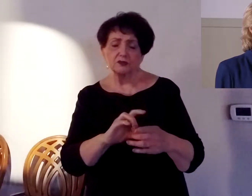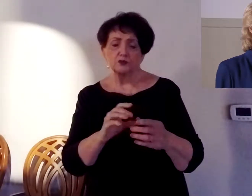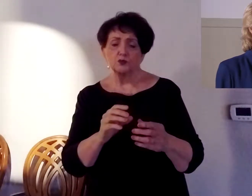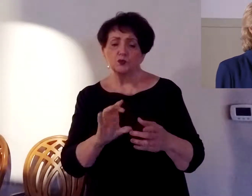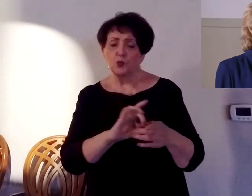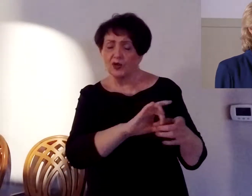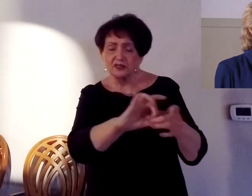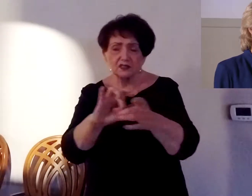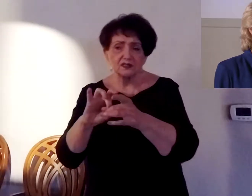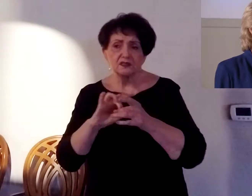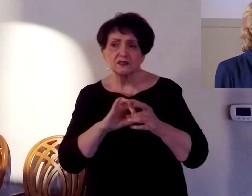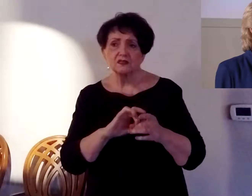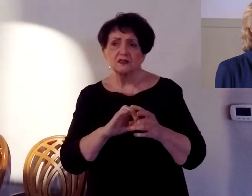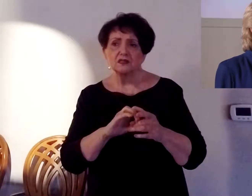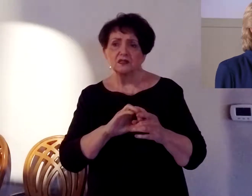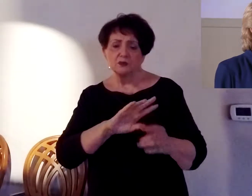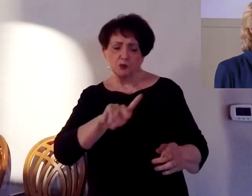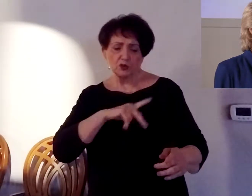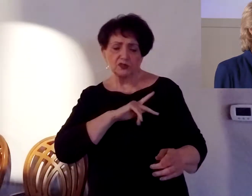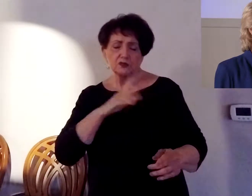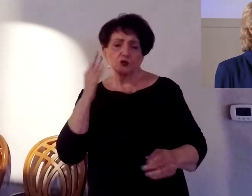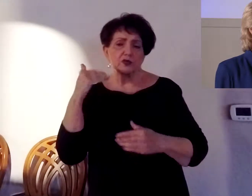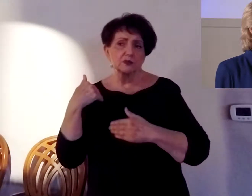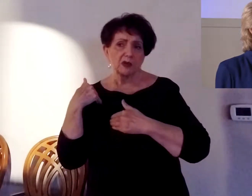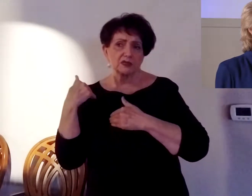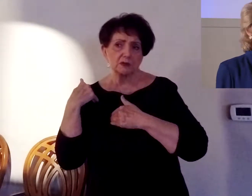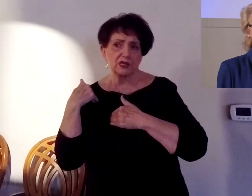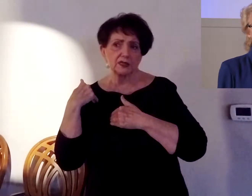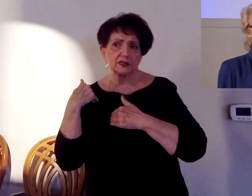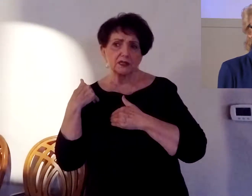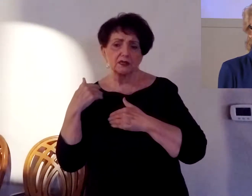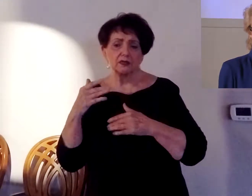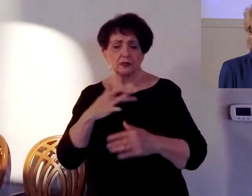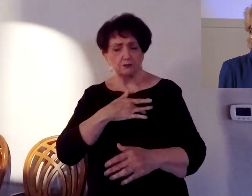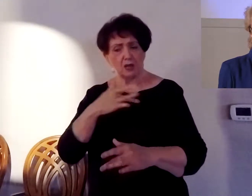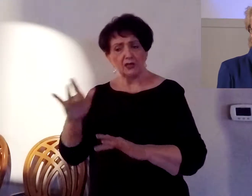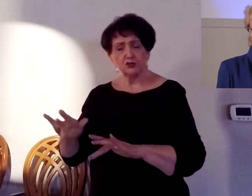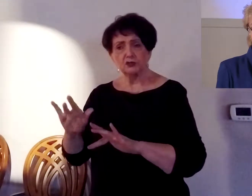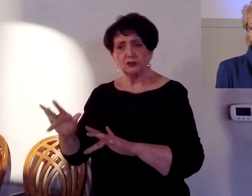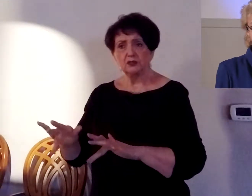oneness, personal responsibility, compassion,